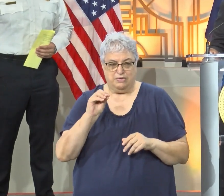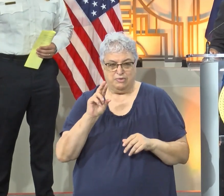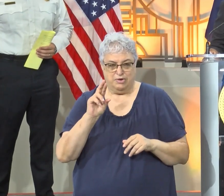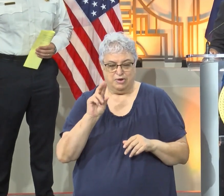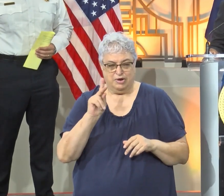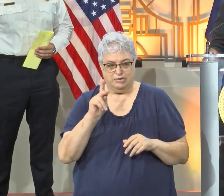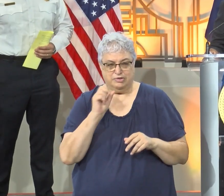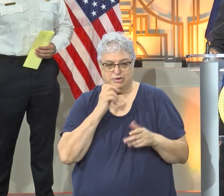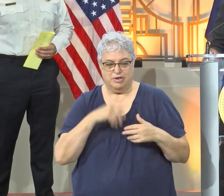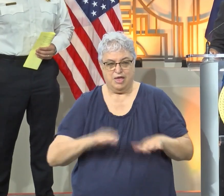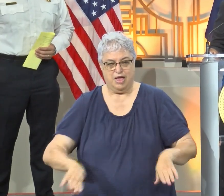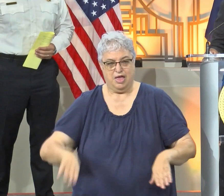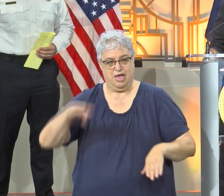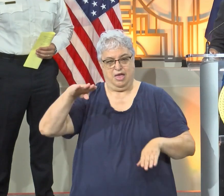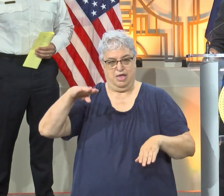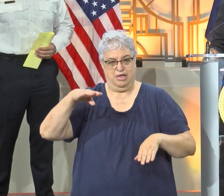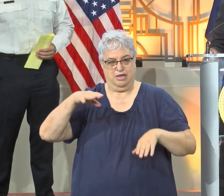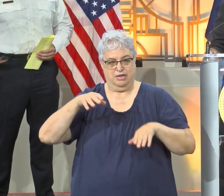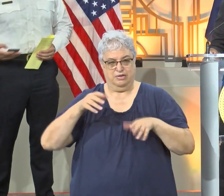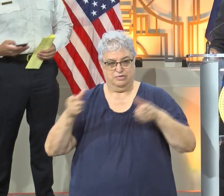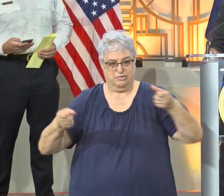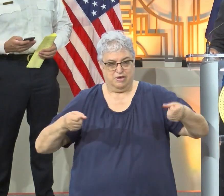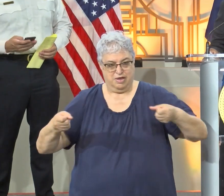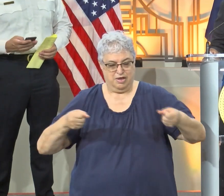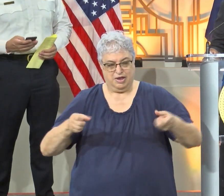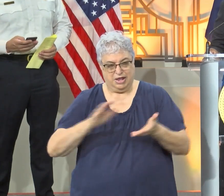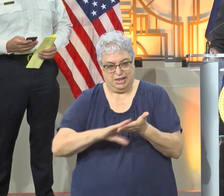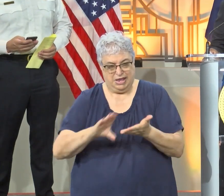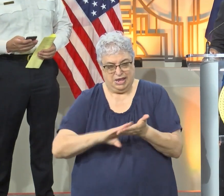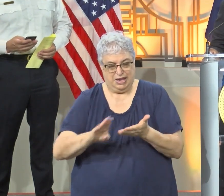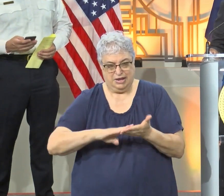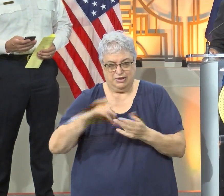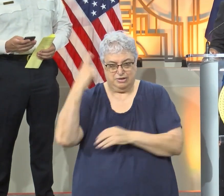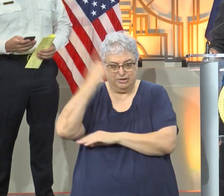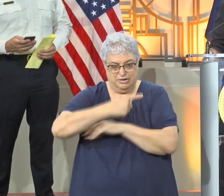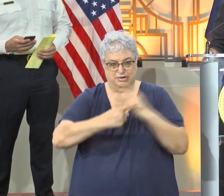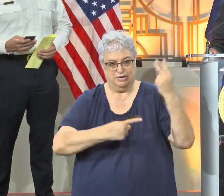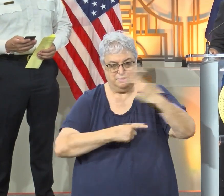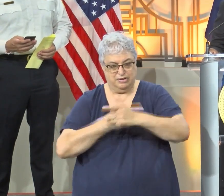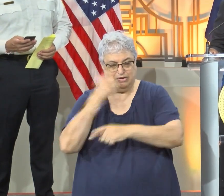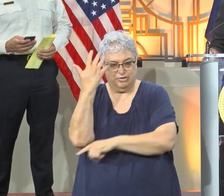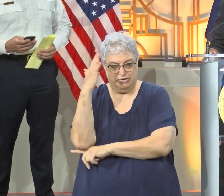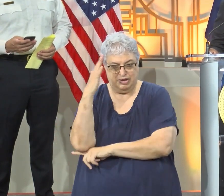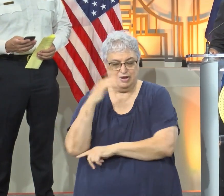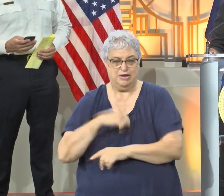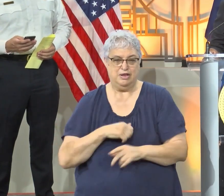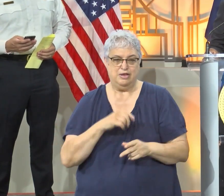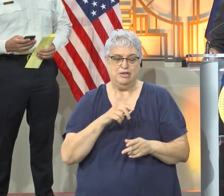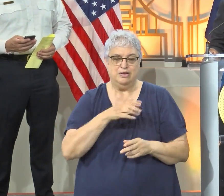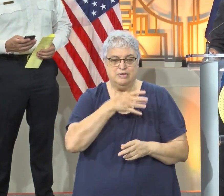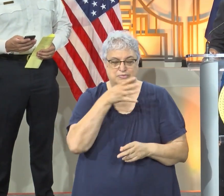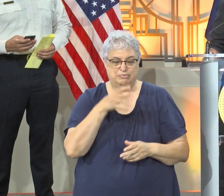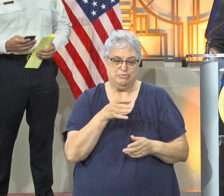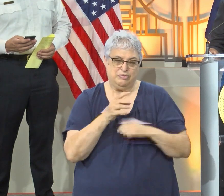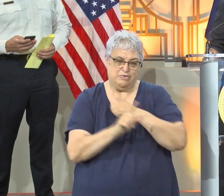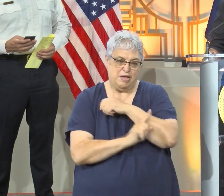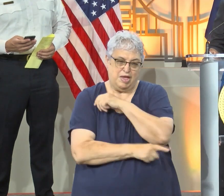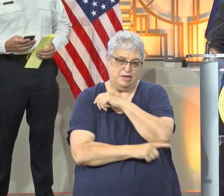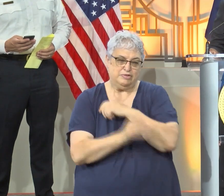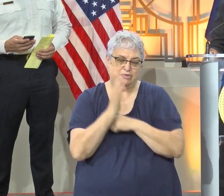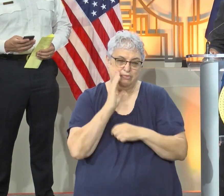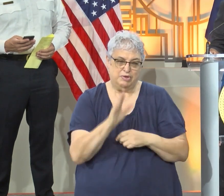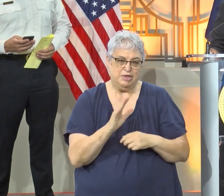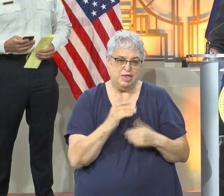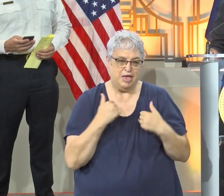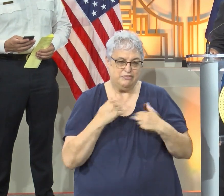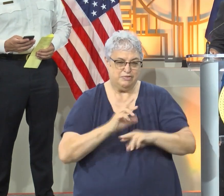trucks, storm drain monitoring, and assist with clearing trees if needed. Solid Waste will monitor debris and have